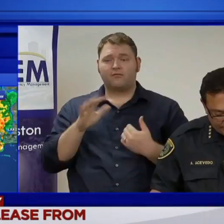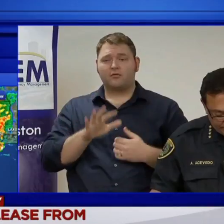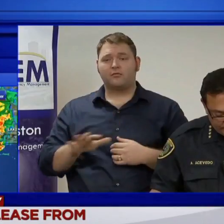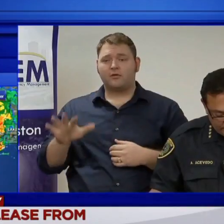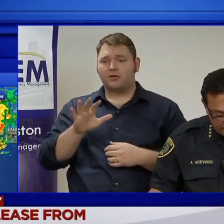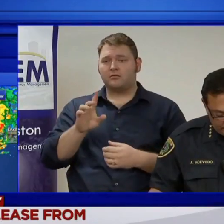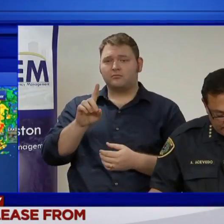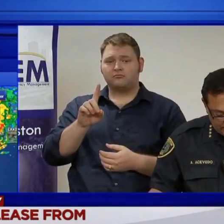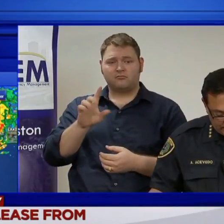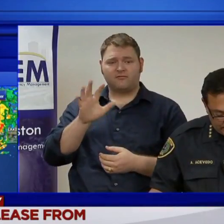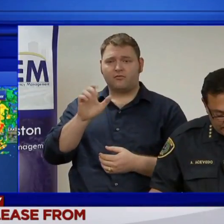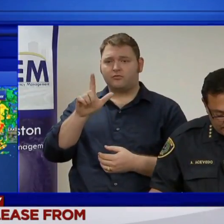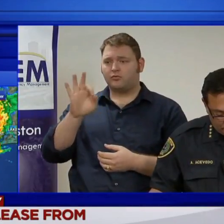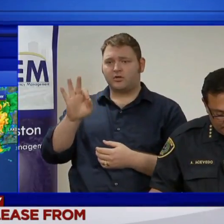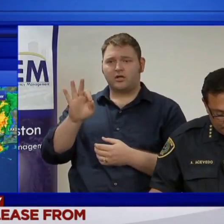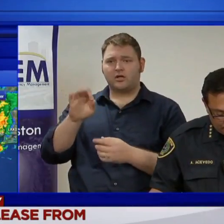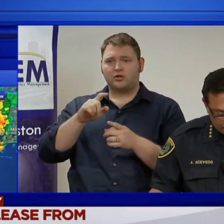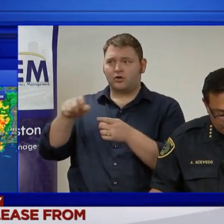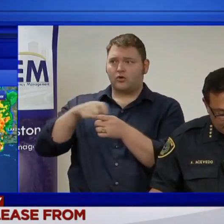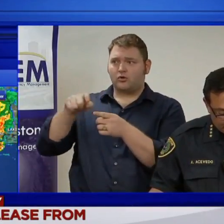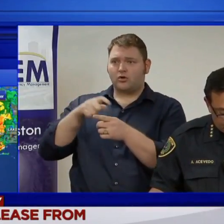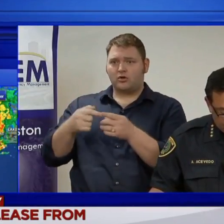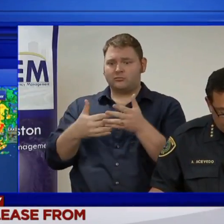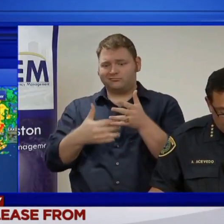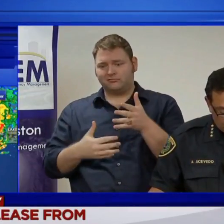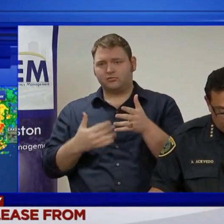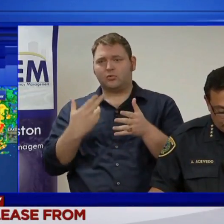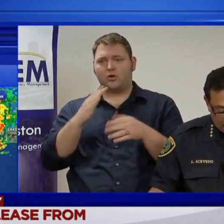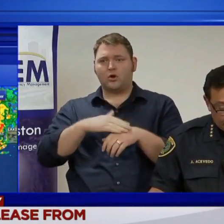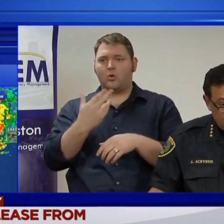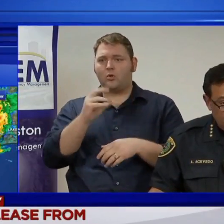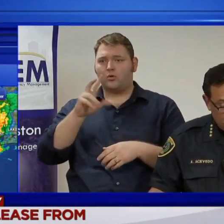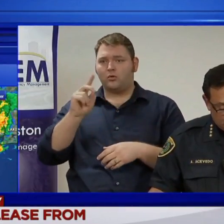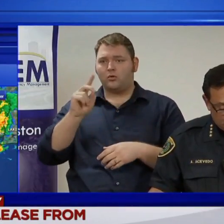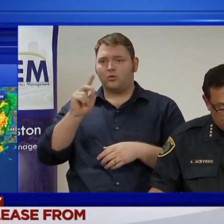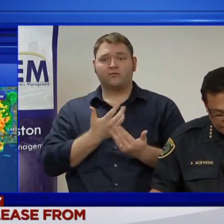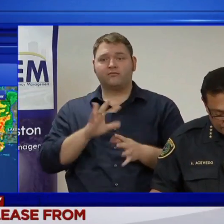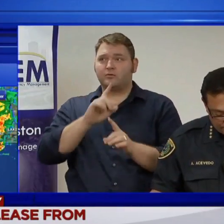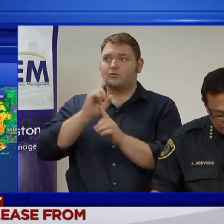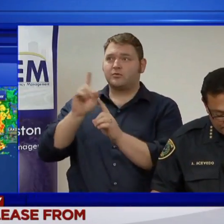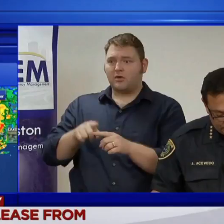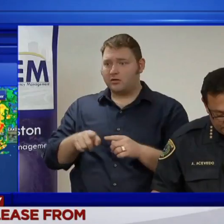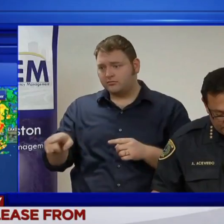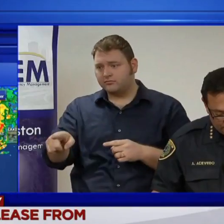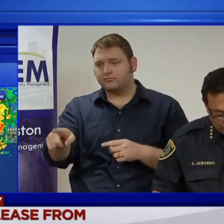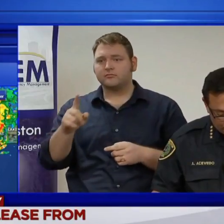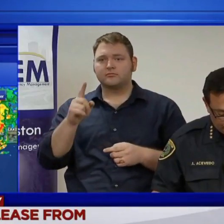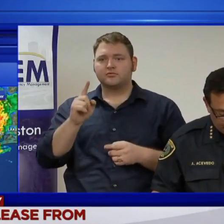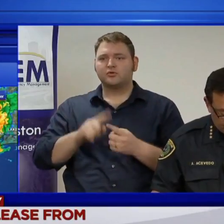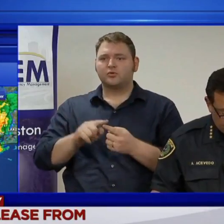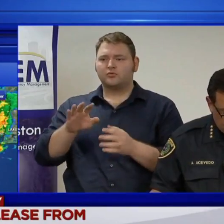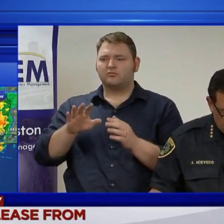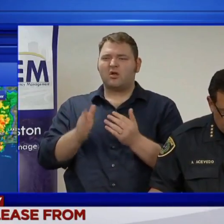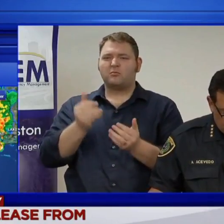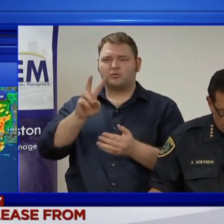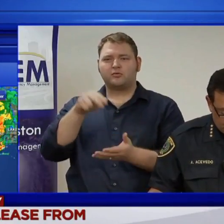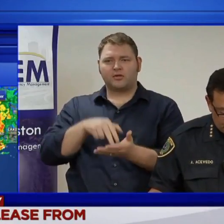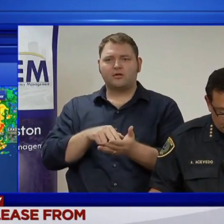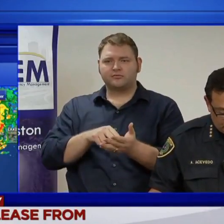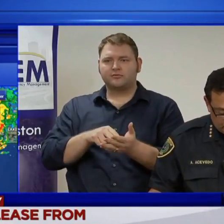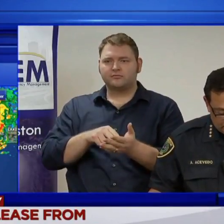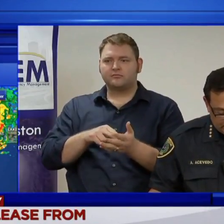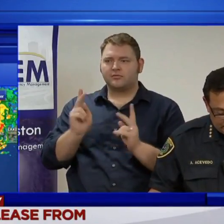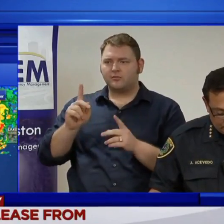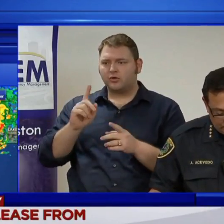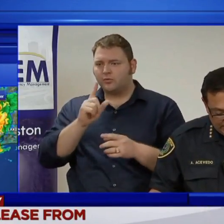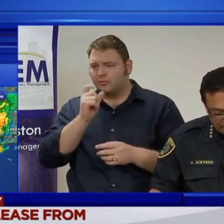calls holding, and we've responded to almost 2,000 calls for service in this operational period.